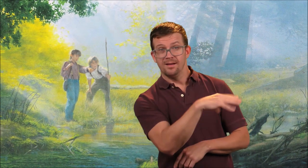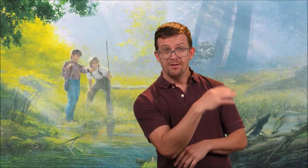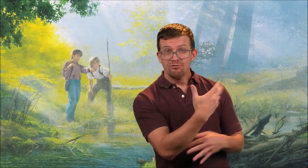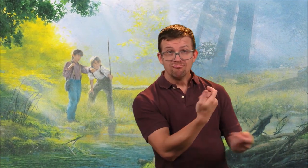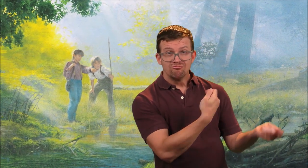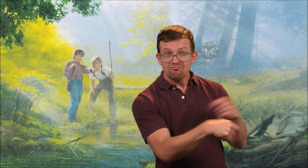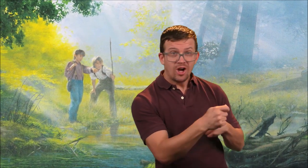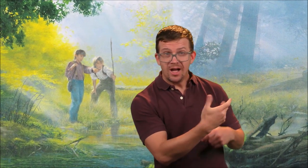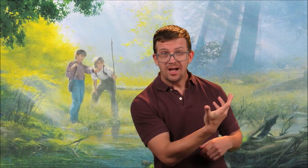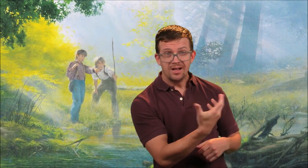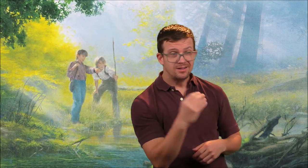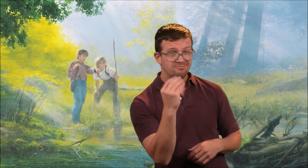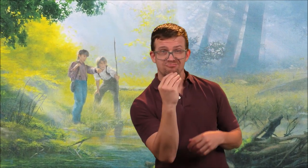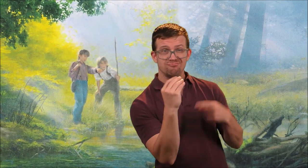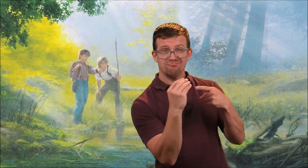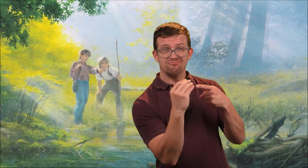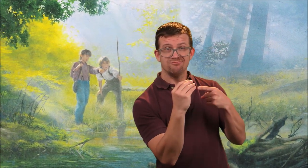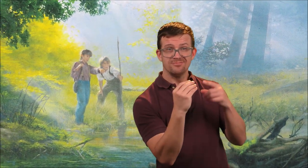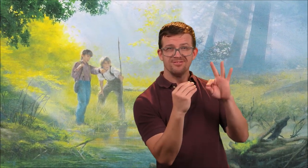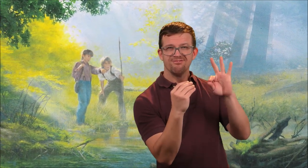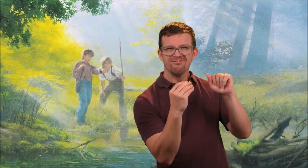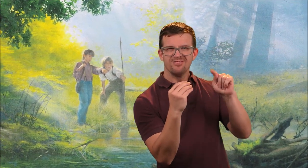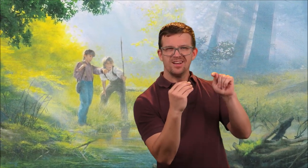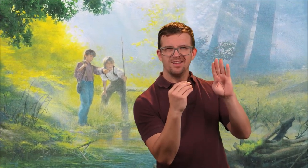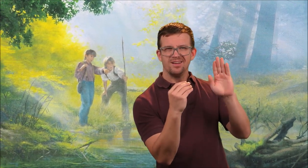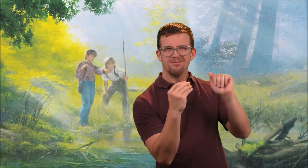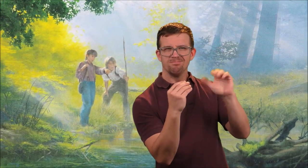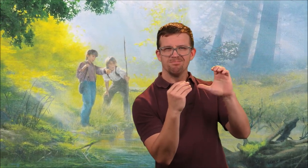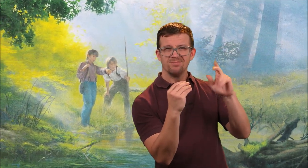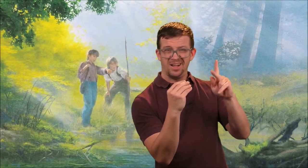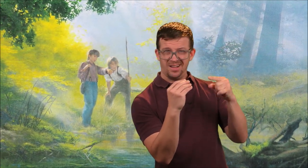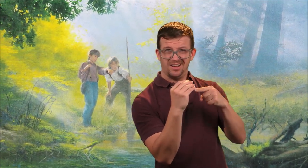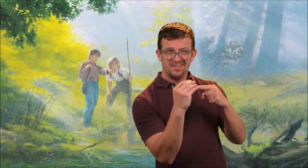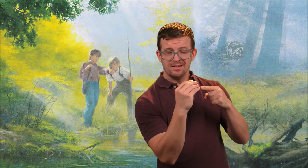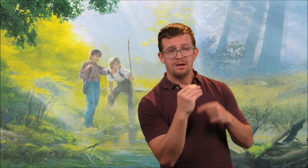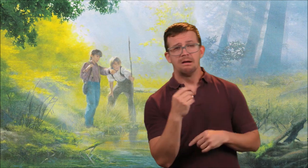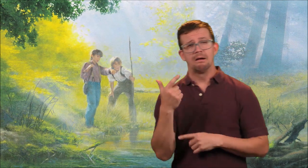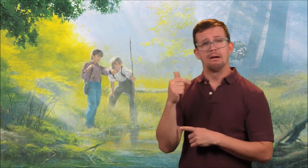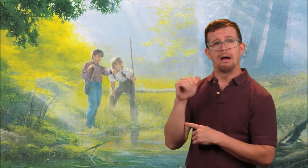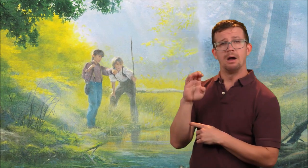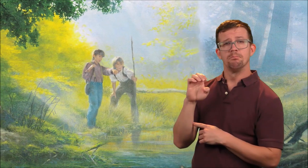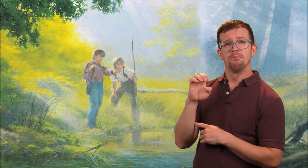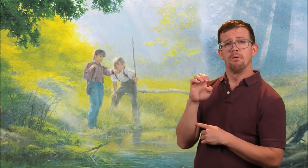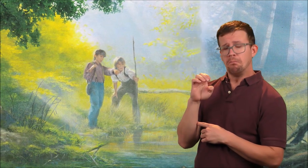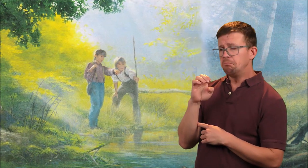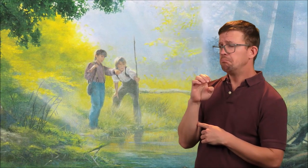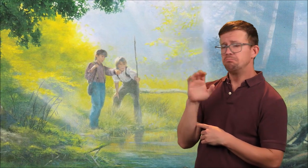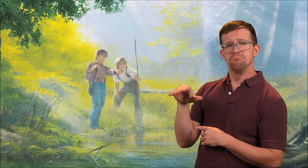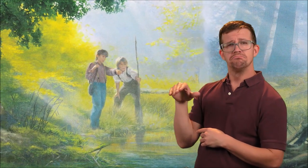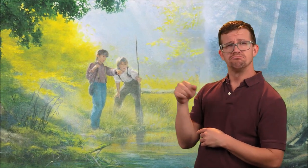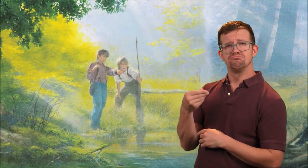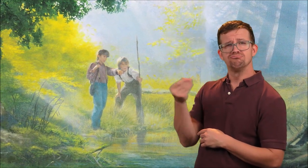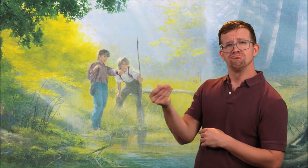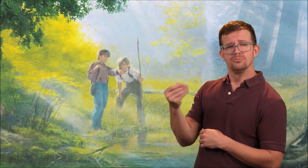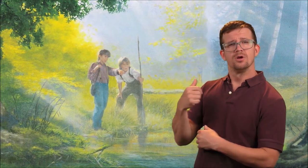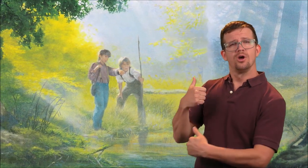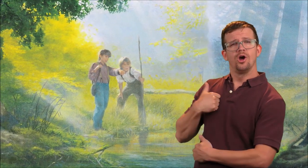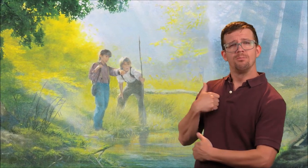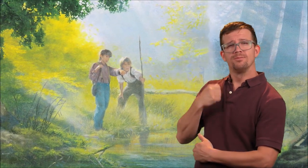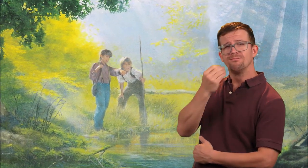Soon Orlee asked, got anything to trade? Gabe swapped some army hardtack